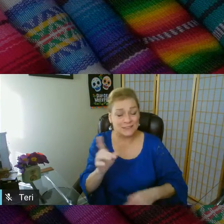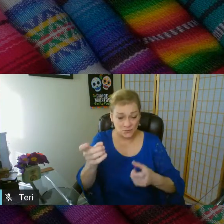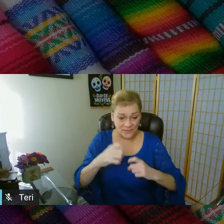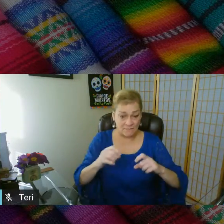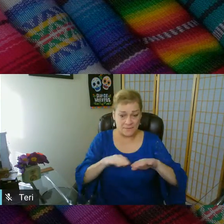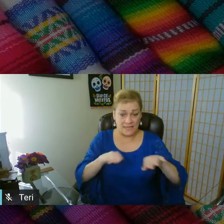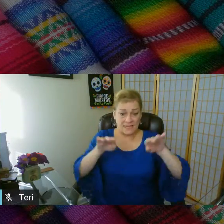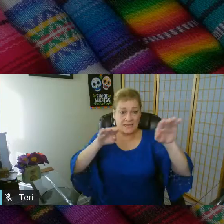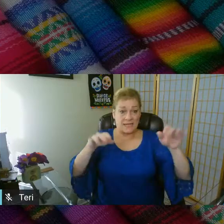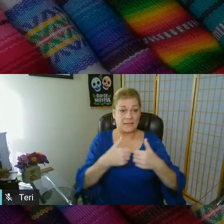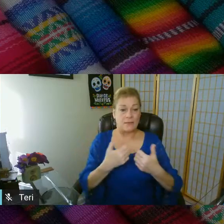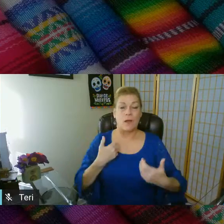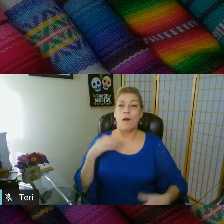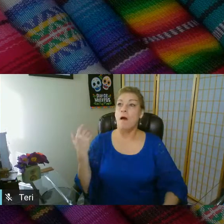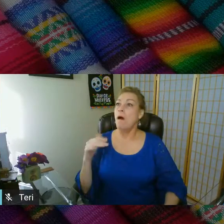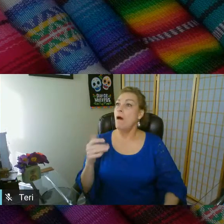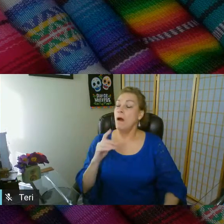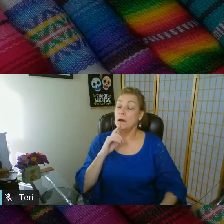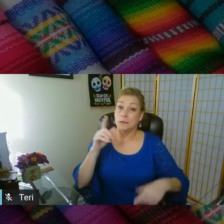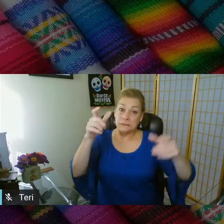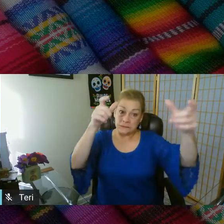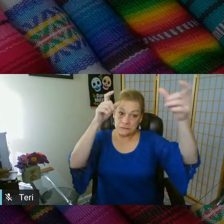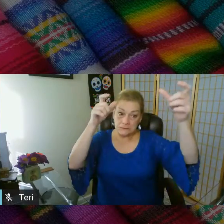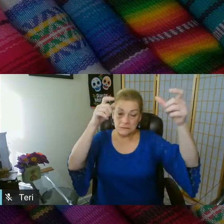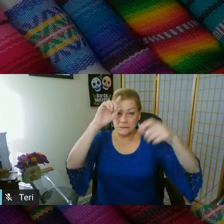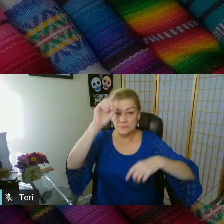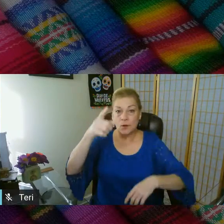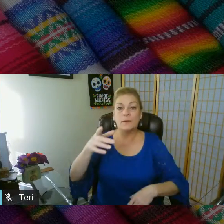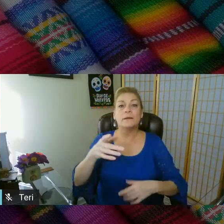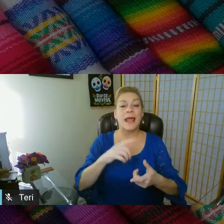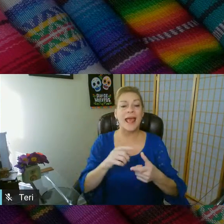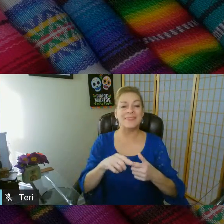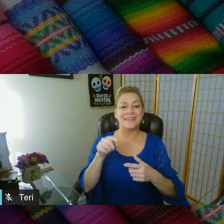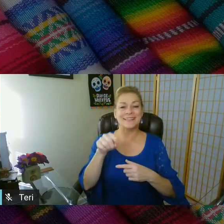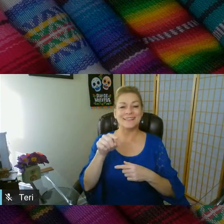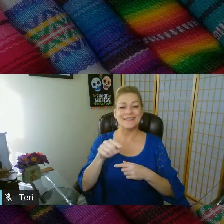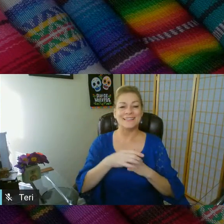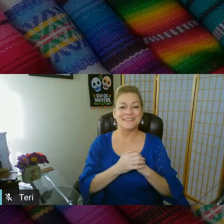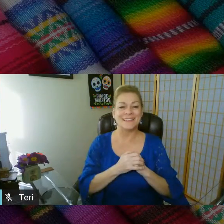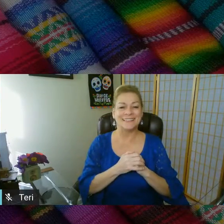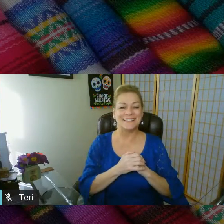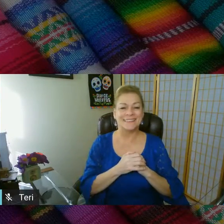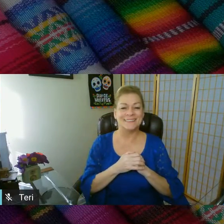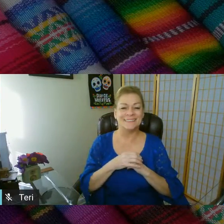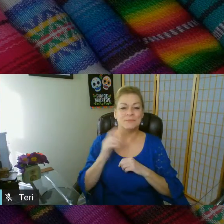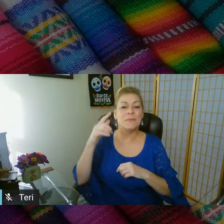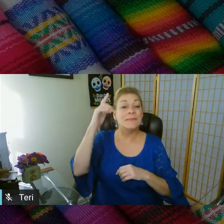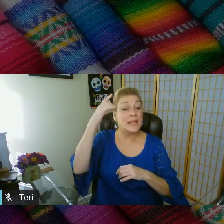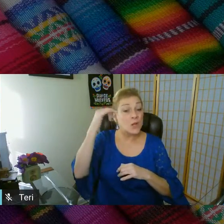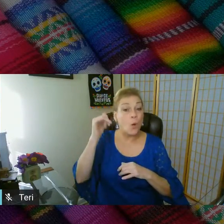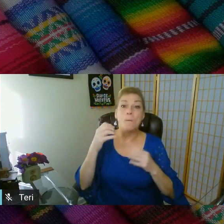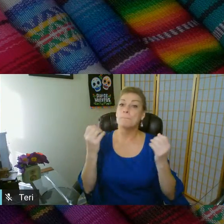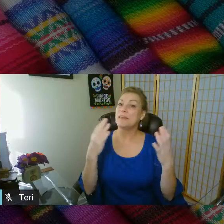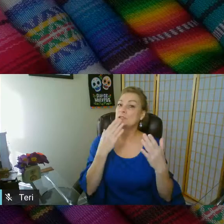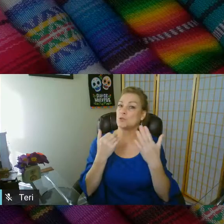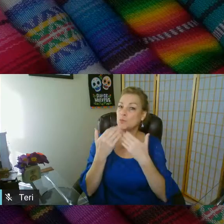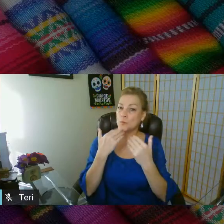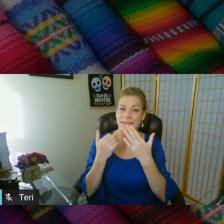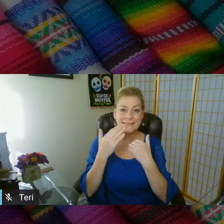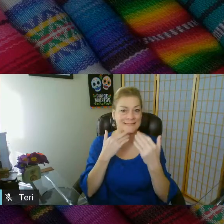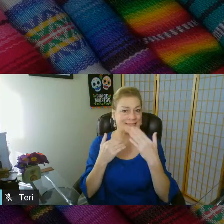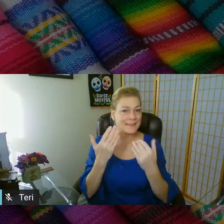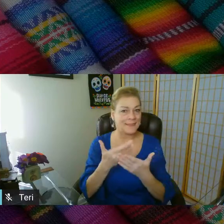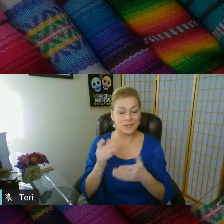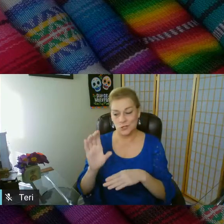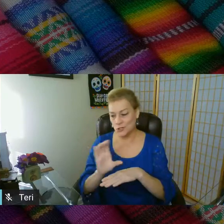then here, this is just gold. Gold coins, but it's actually chocolate. So lots of sweets, sweets,